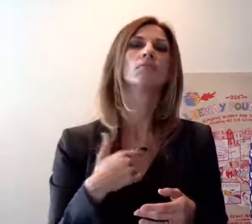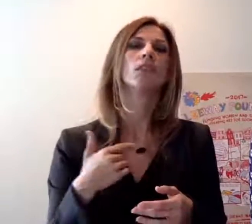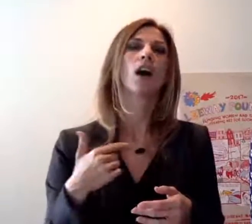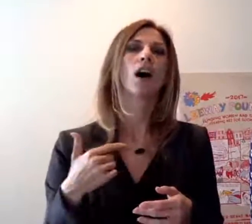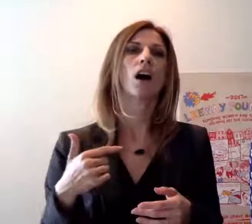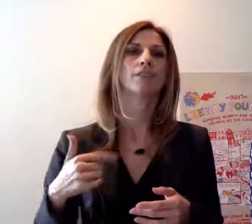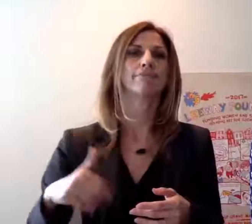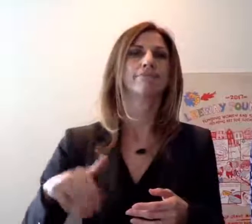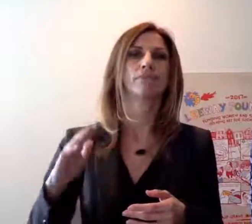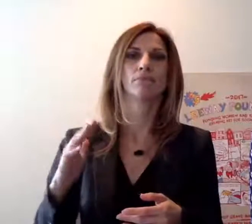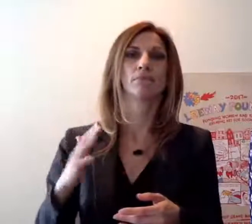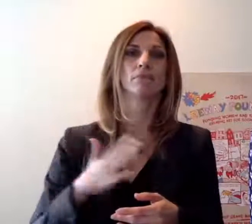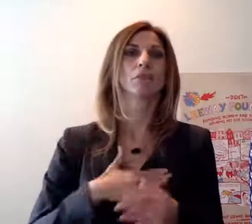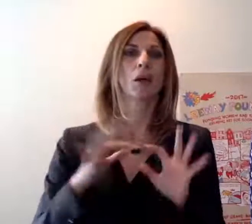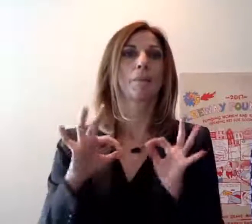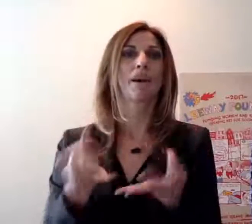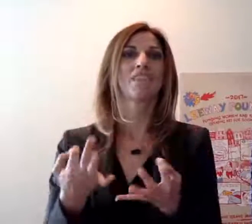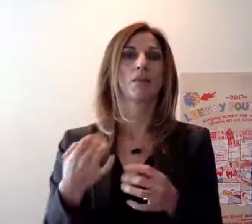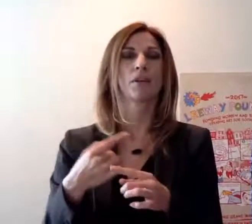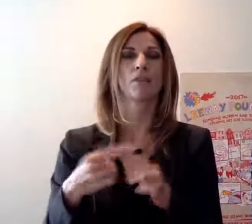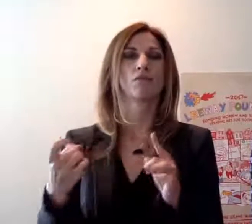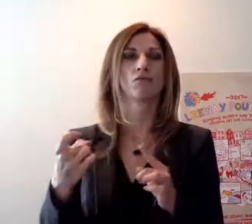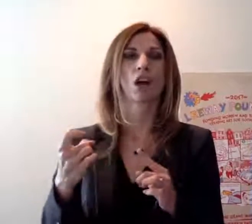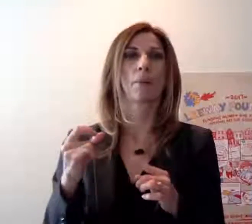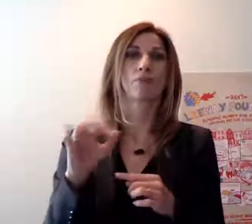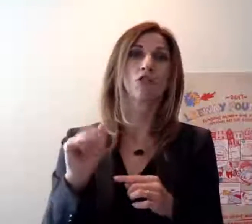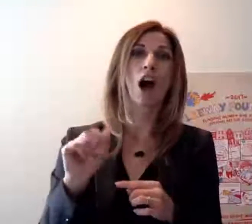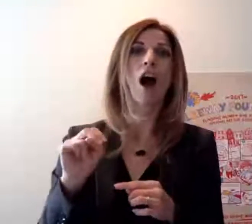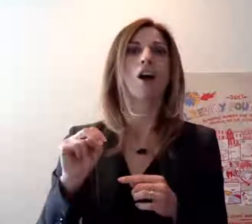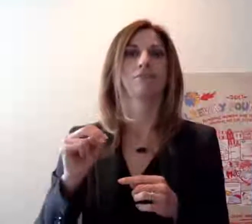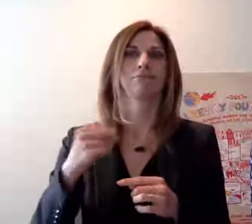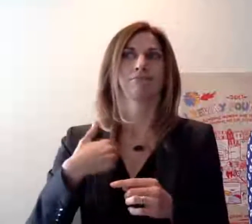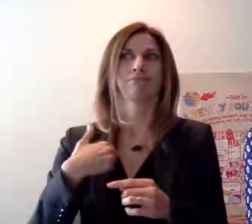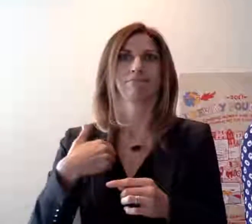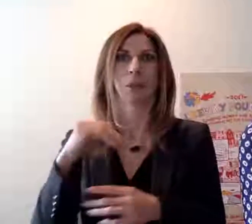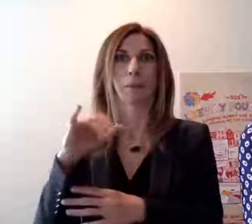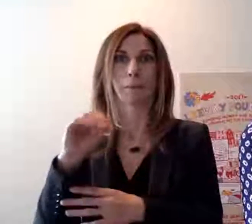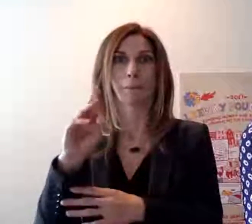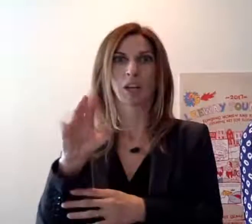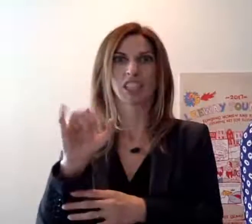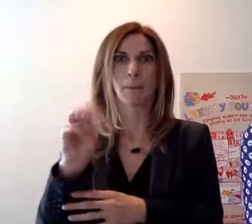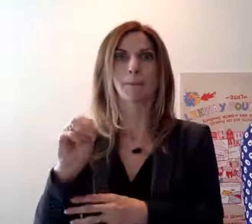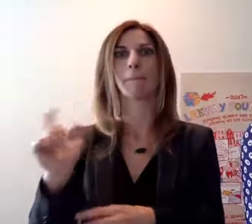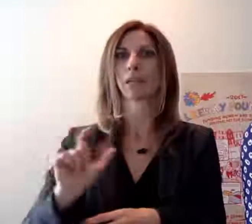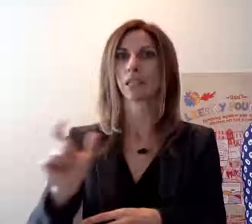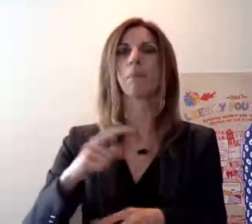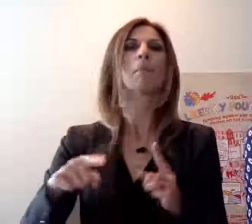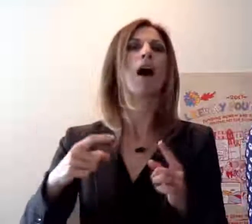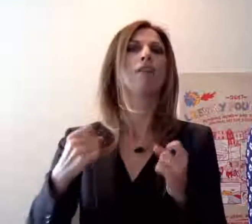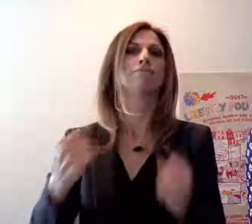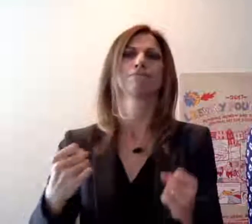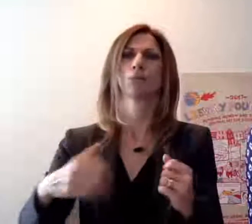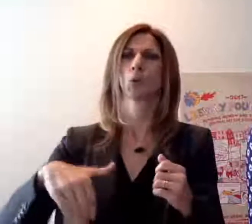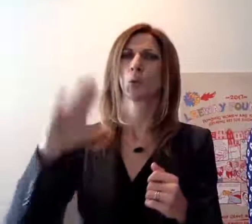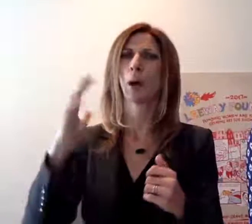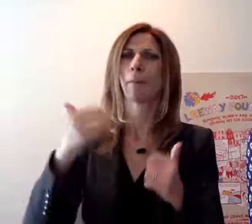from, my family's from Iran. I come from a Muslim family, but I grew up mostly in the US